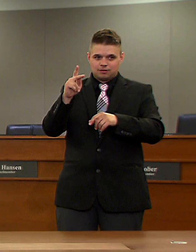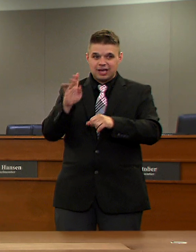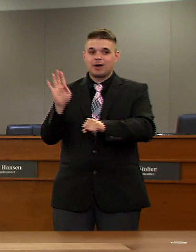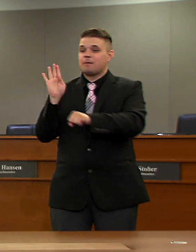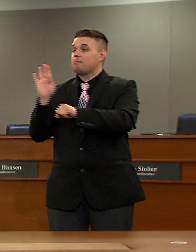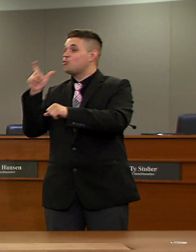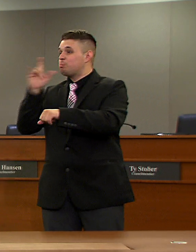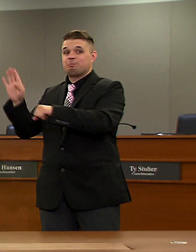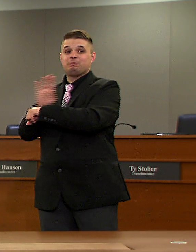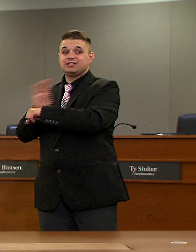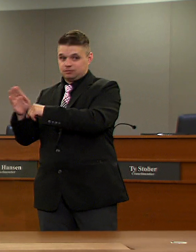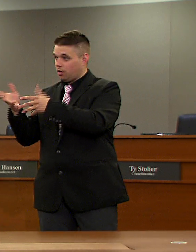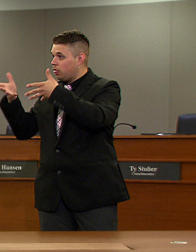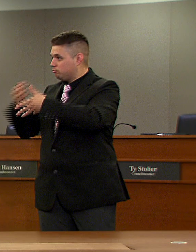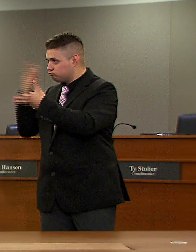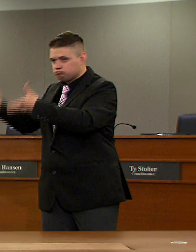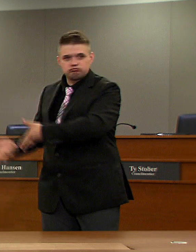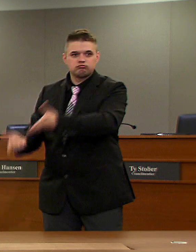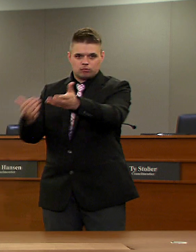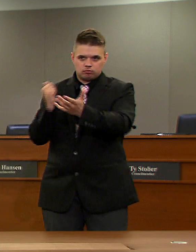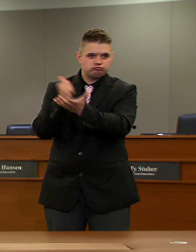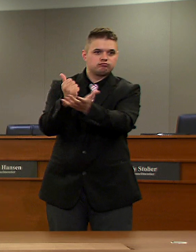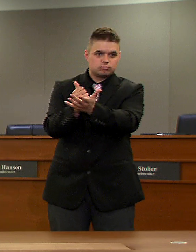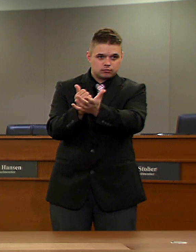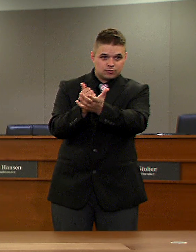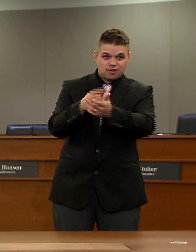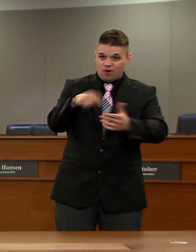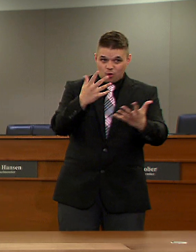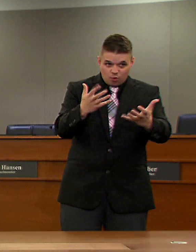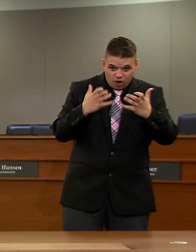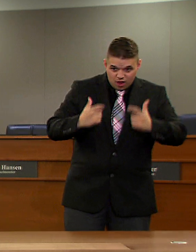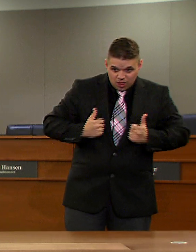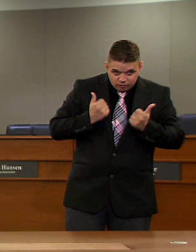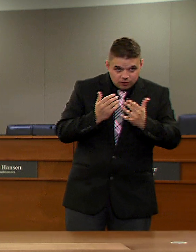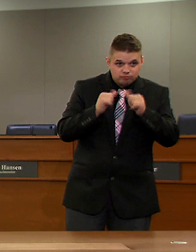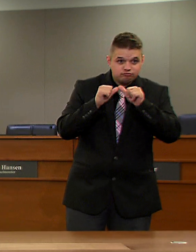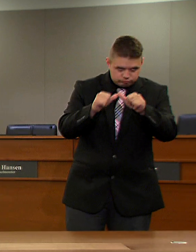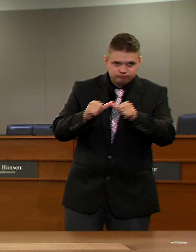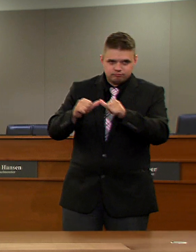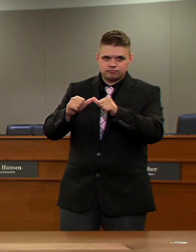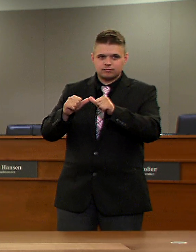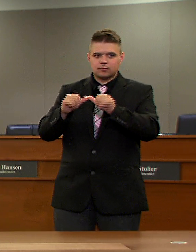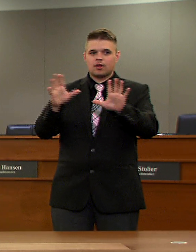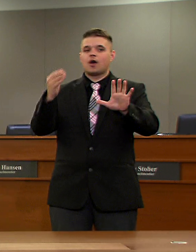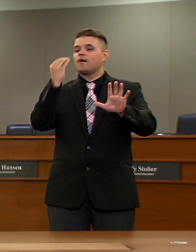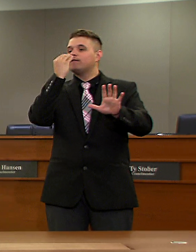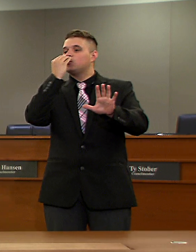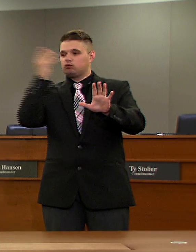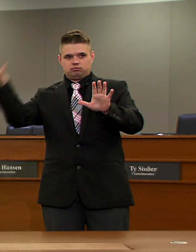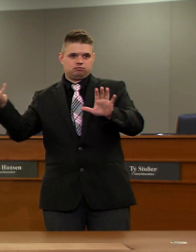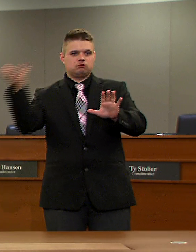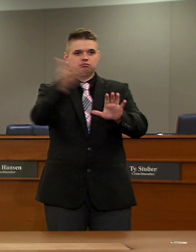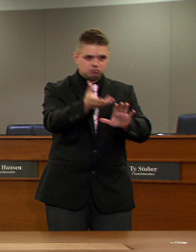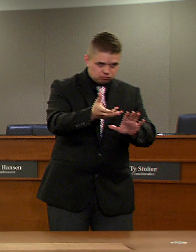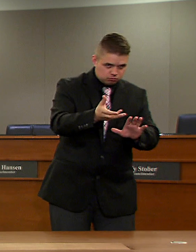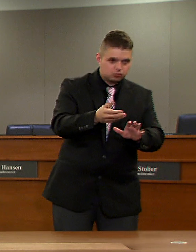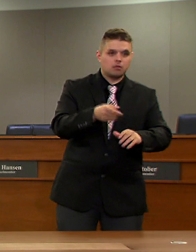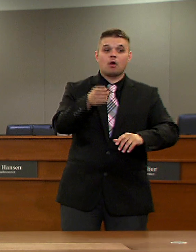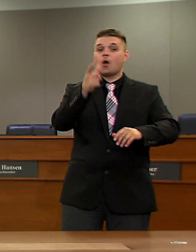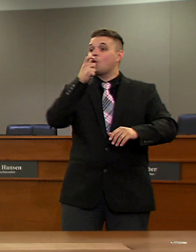providers. Residents who would like to help can donate personal hygiene items instead, such as